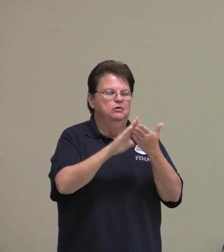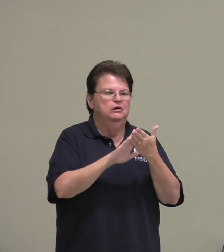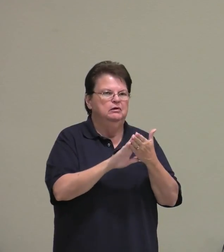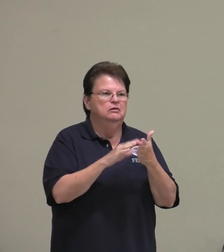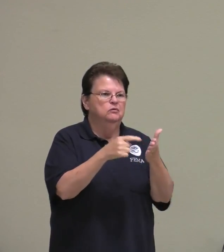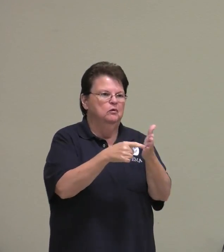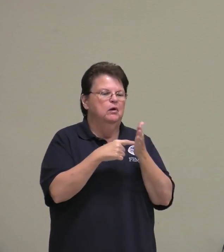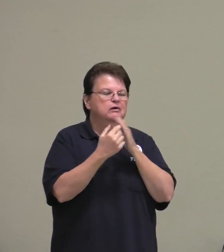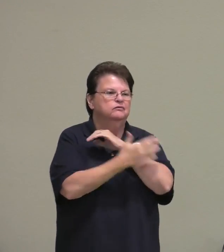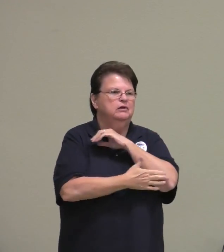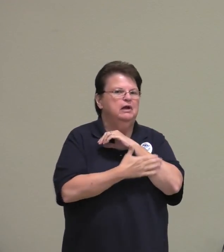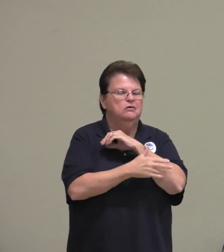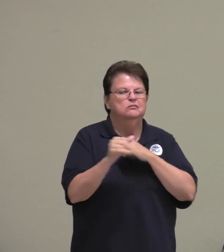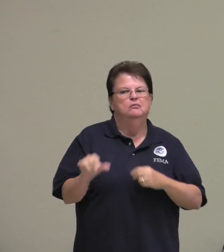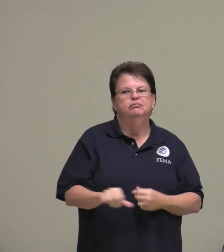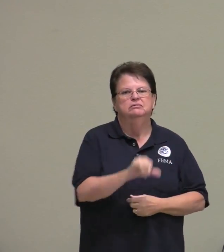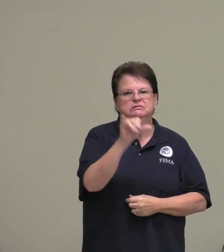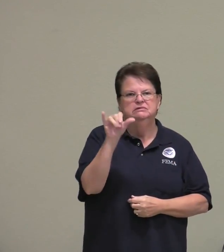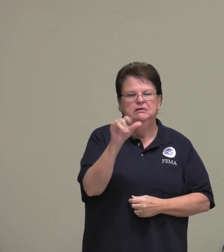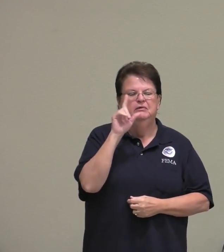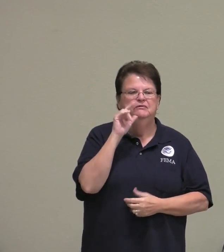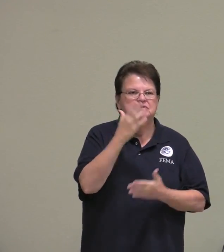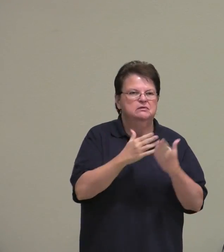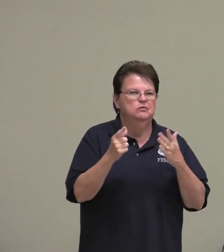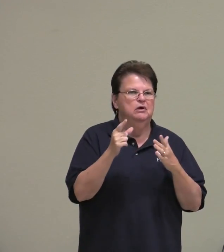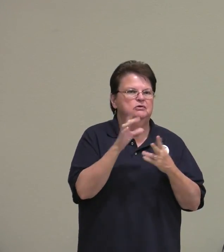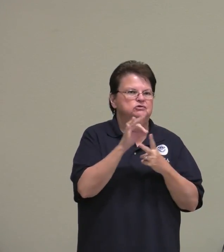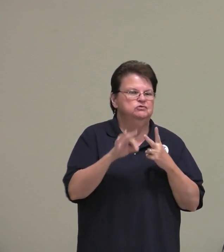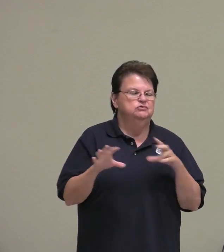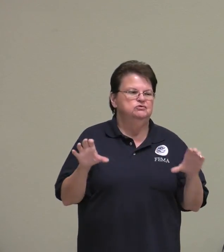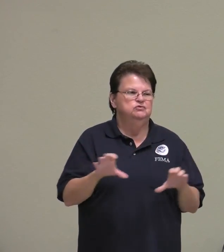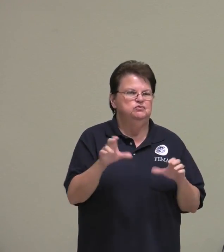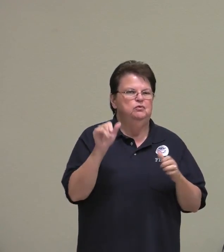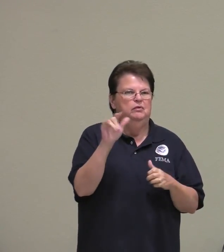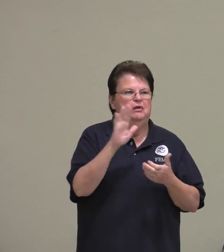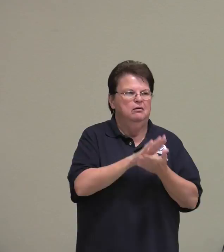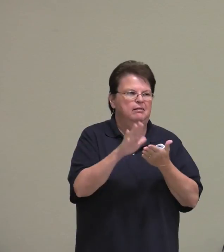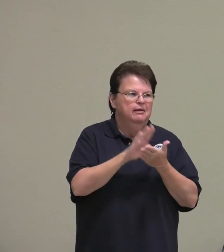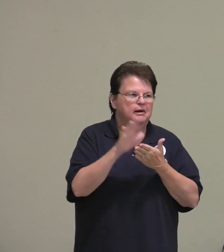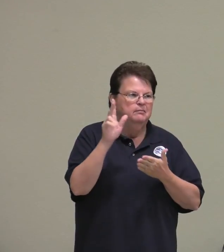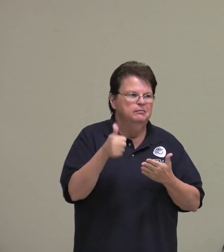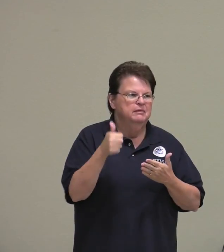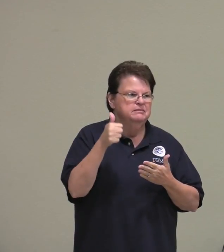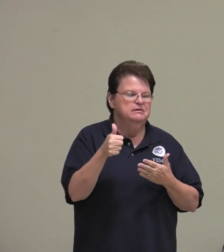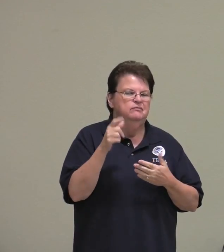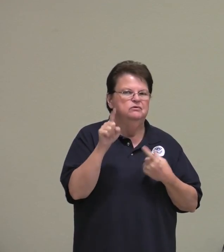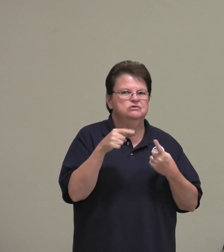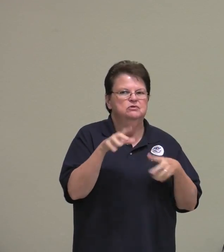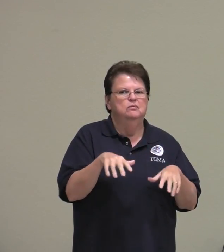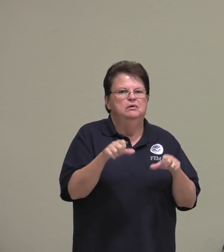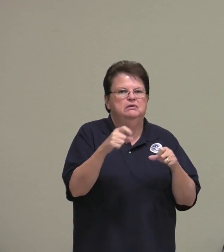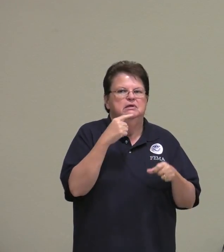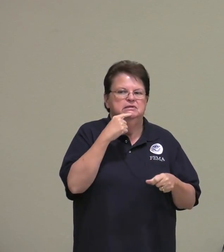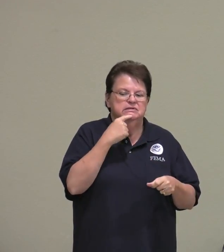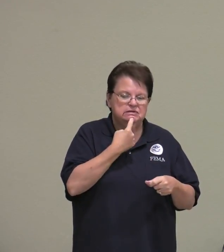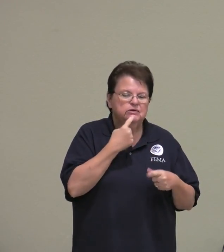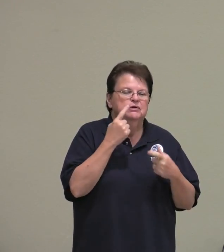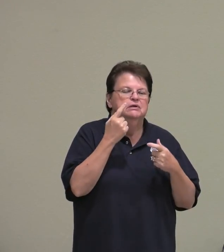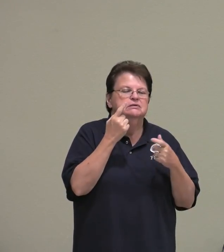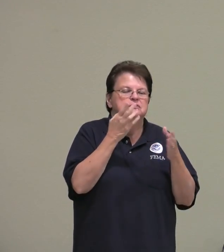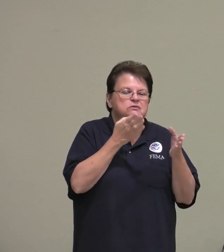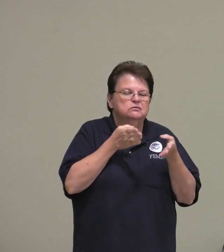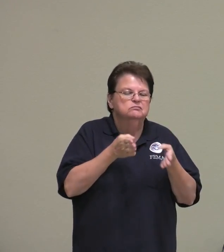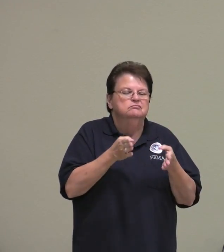requirements will be similar if somebody chooses to do their clean-up themselves. and so we take extraordinary measures